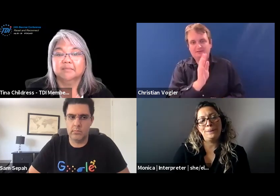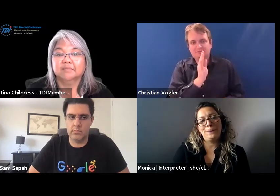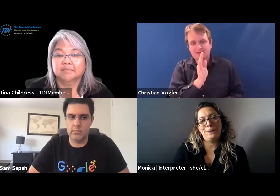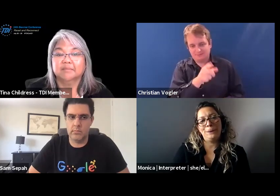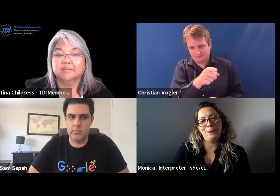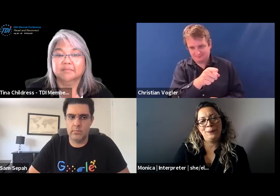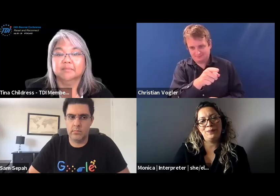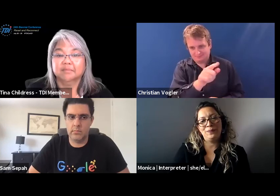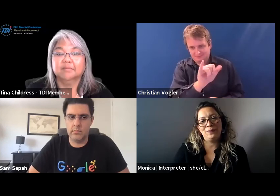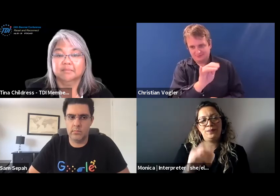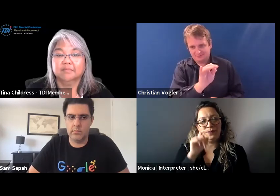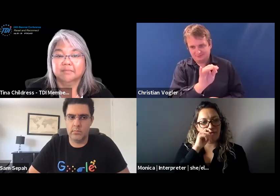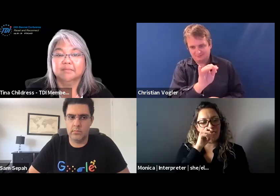of us, how Tina's speaking